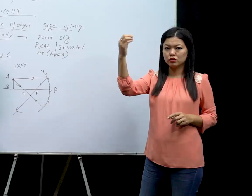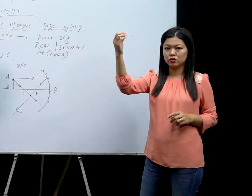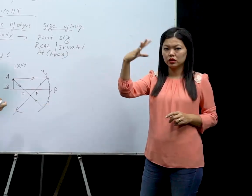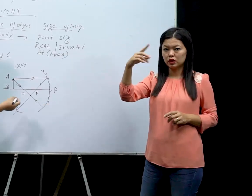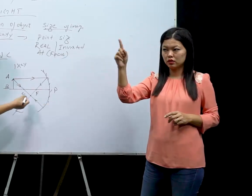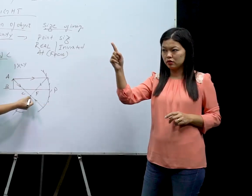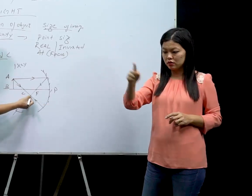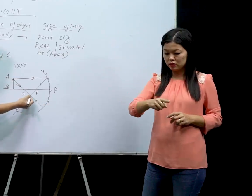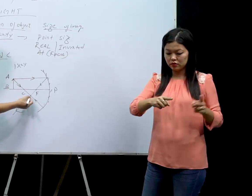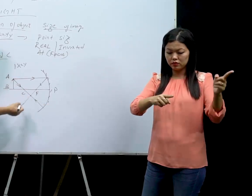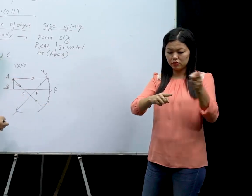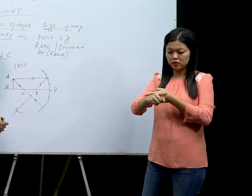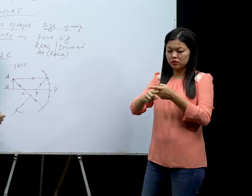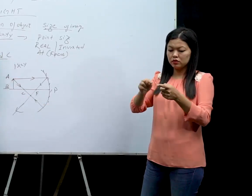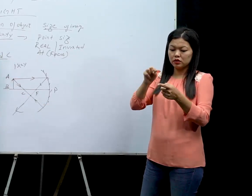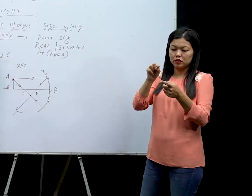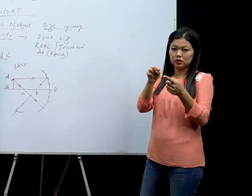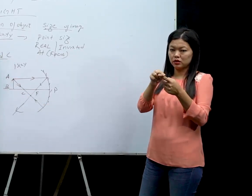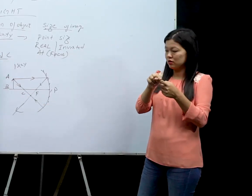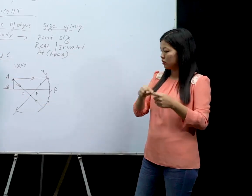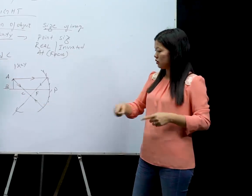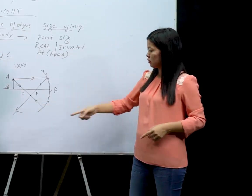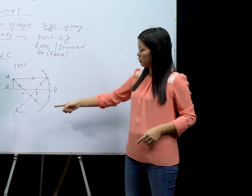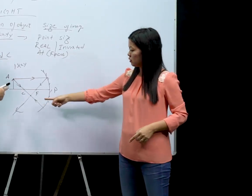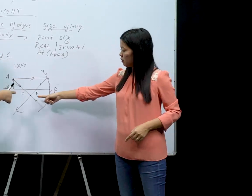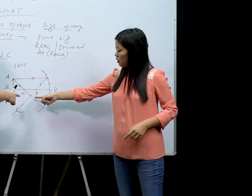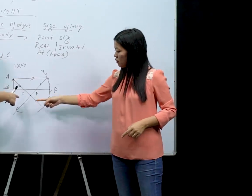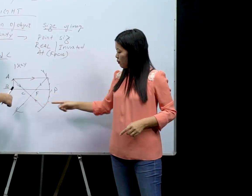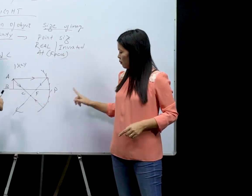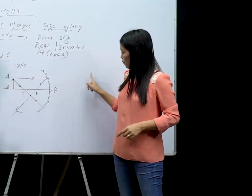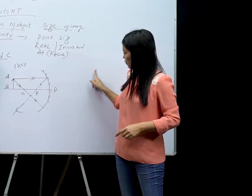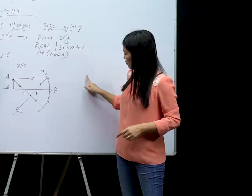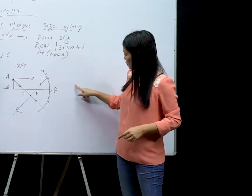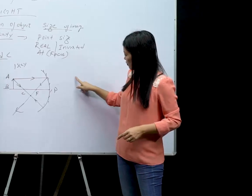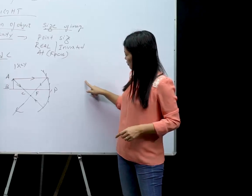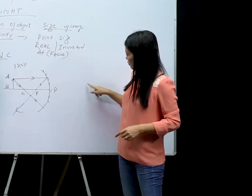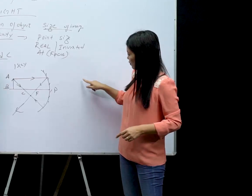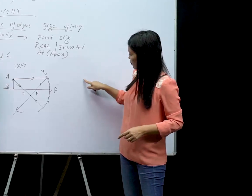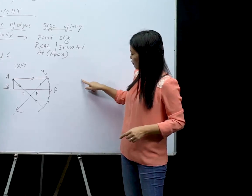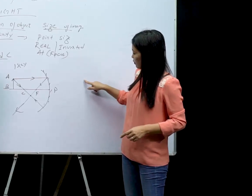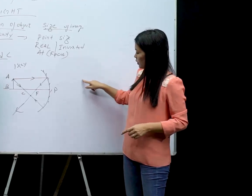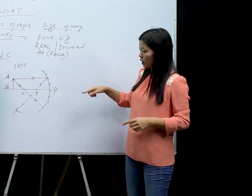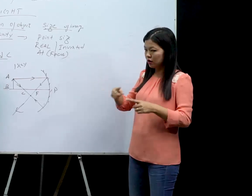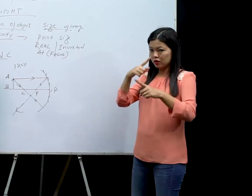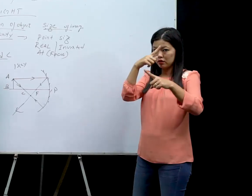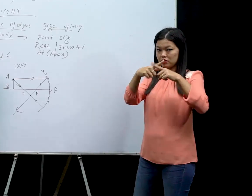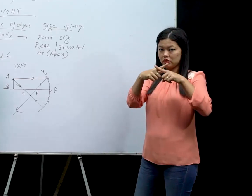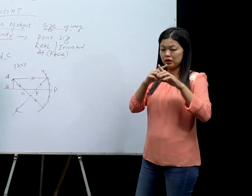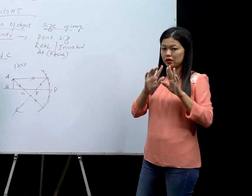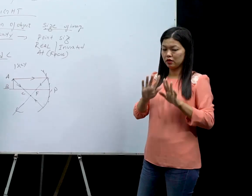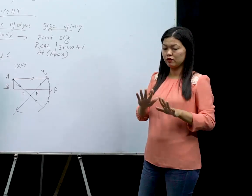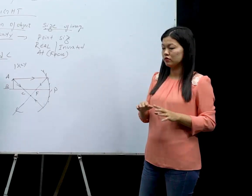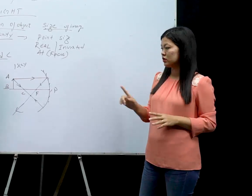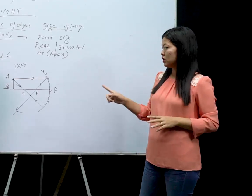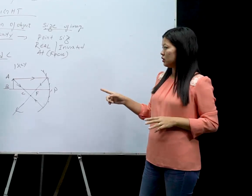rays of light are clashing here. So that means if we get this type of intersection, we'll say that it is real image.